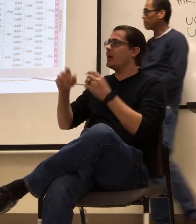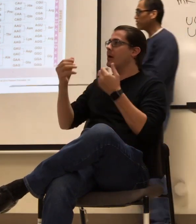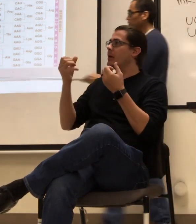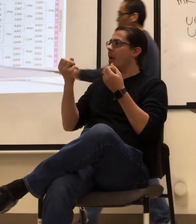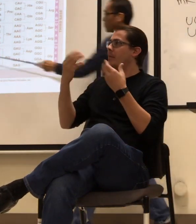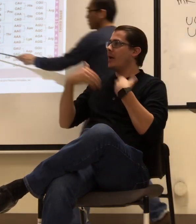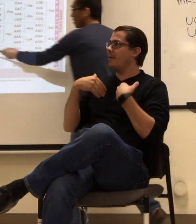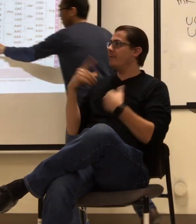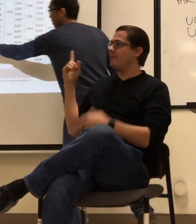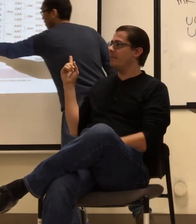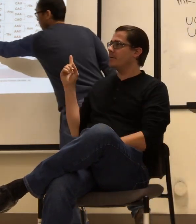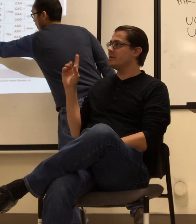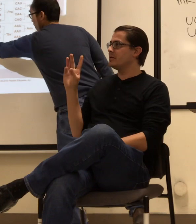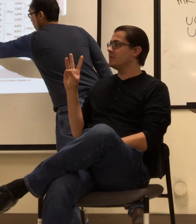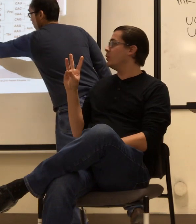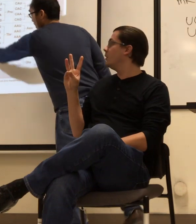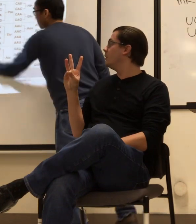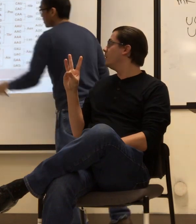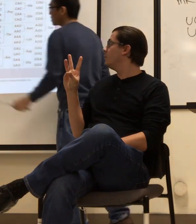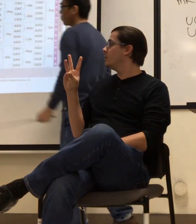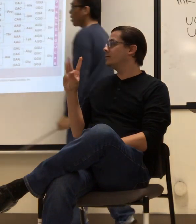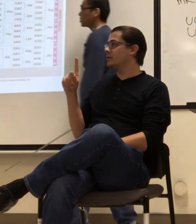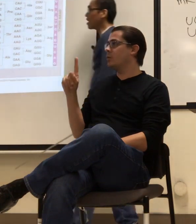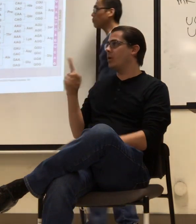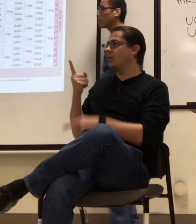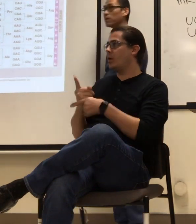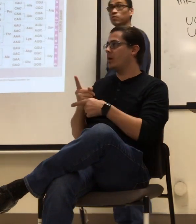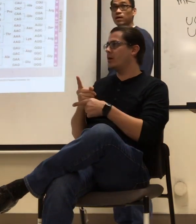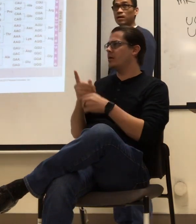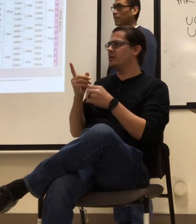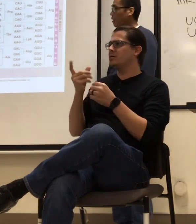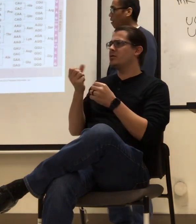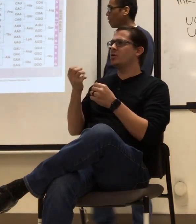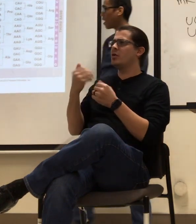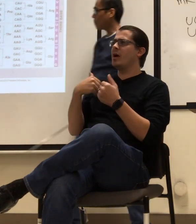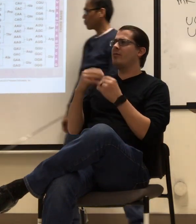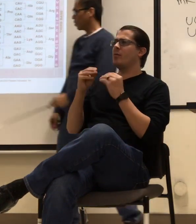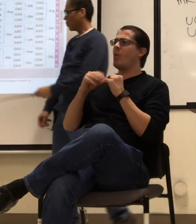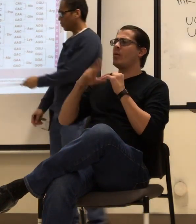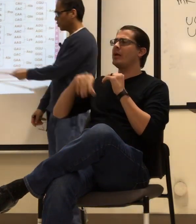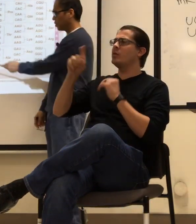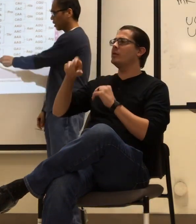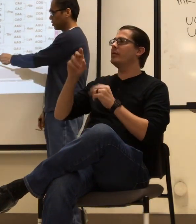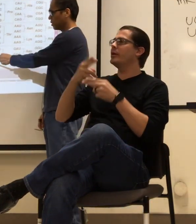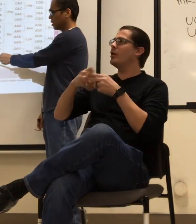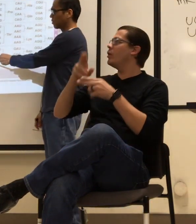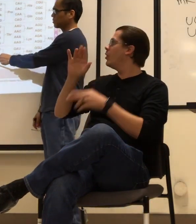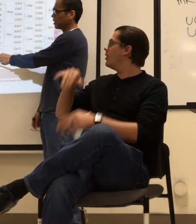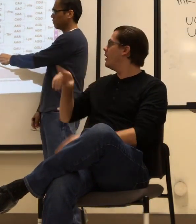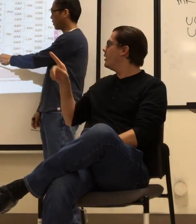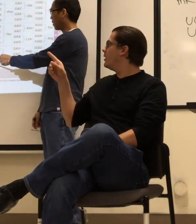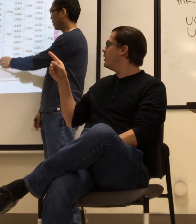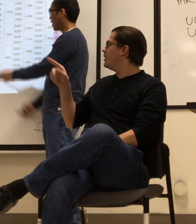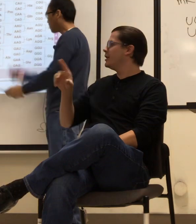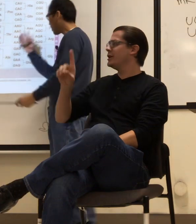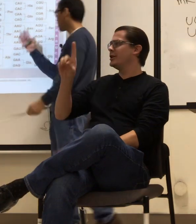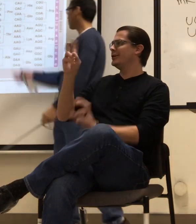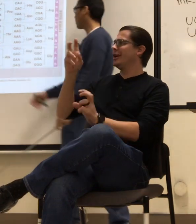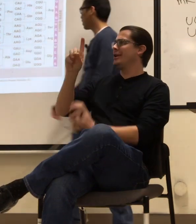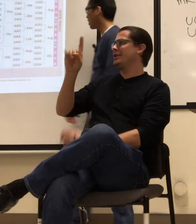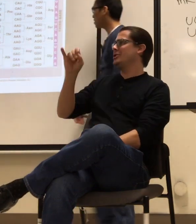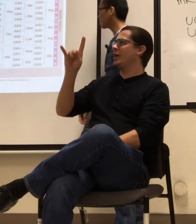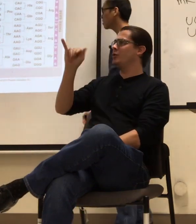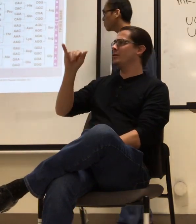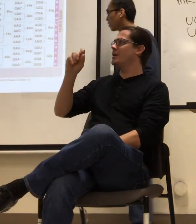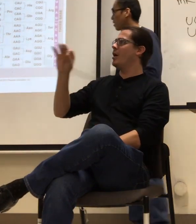you have? You have 61. So you have more than you need, and they call that the degeneracy of the code. That